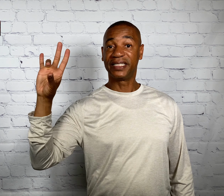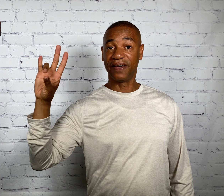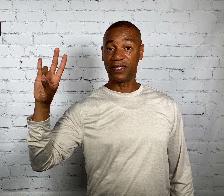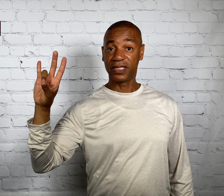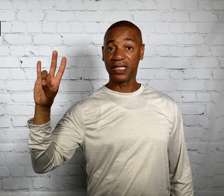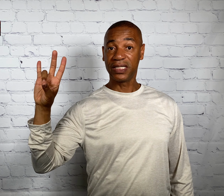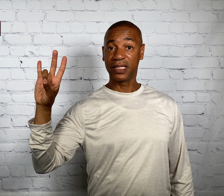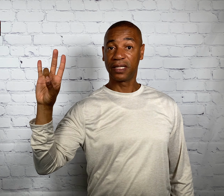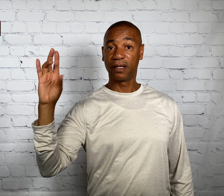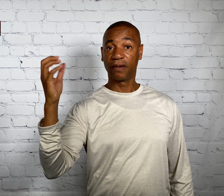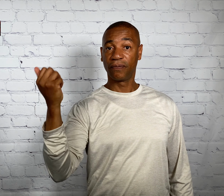17,